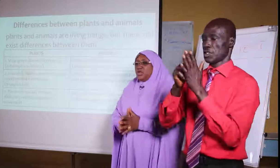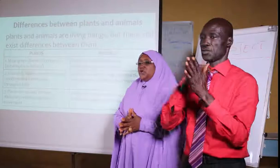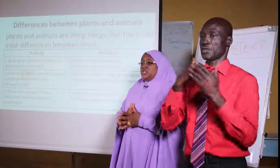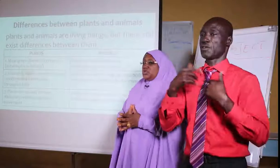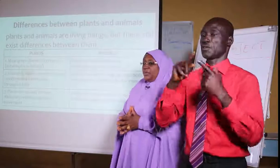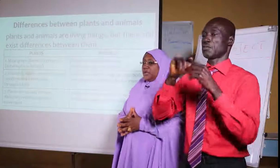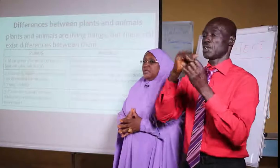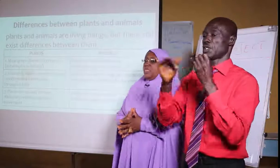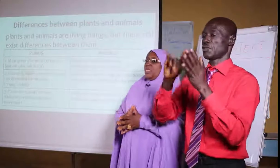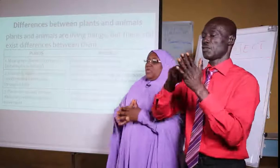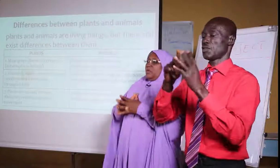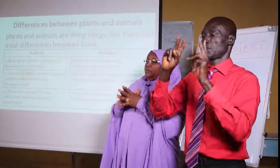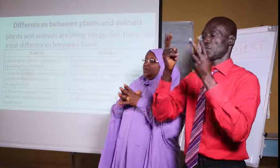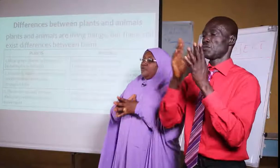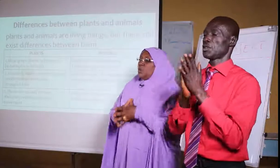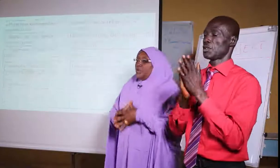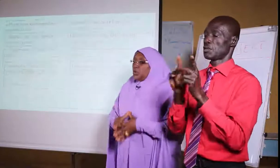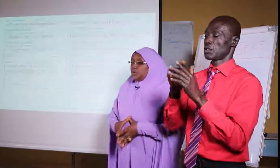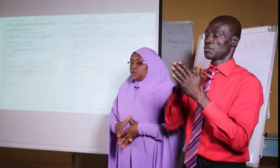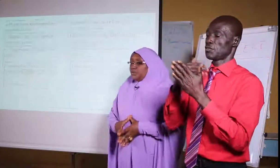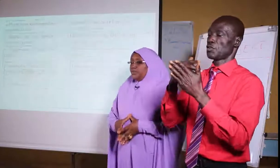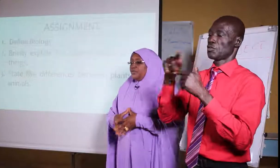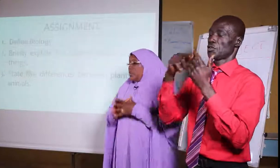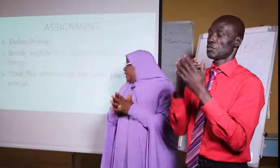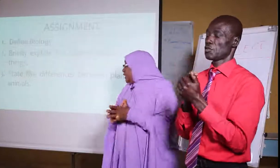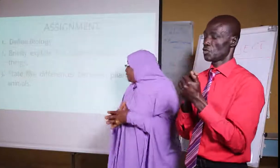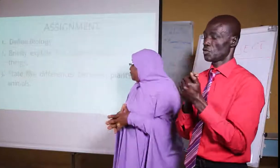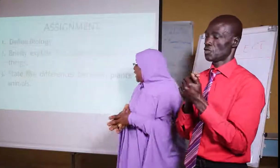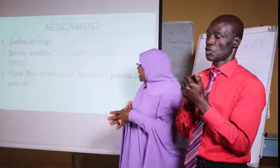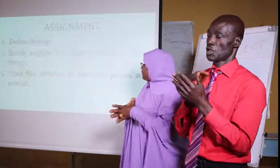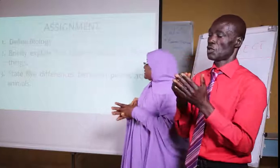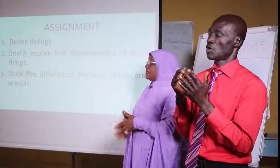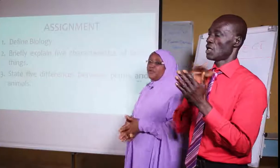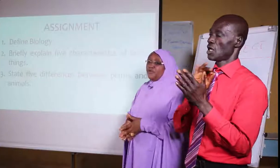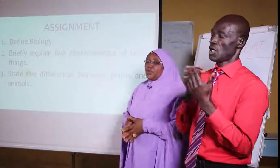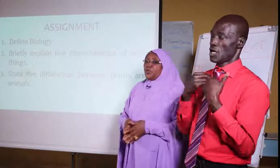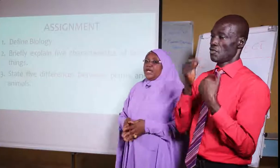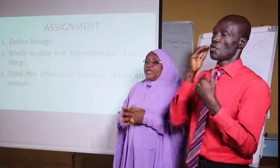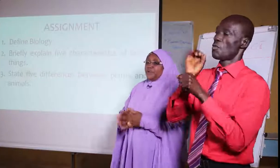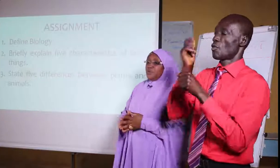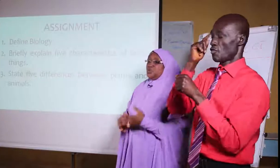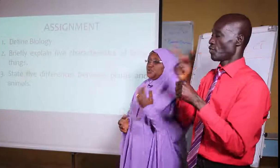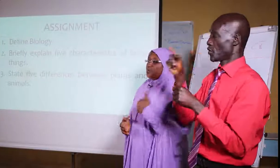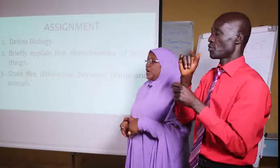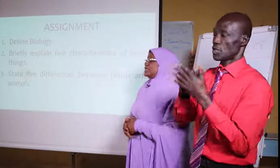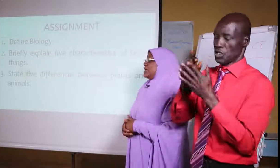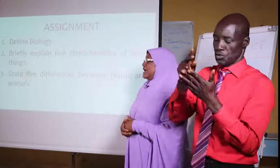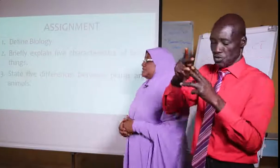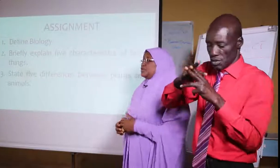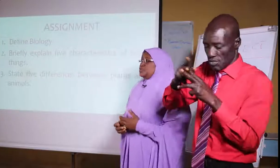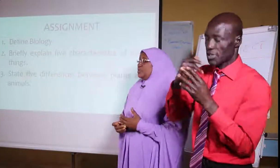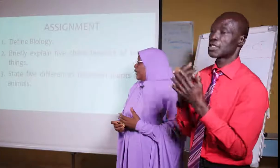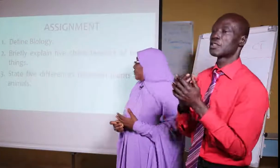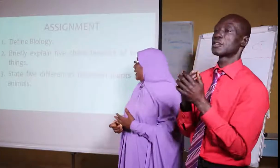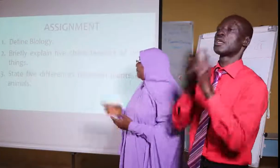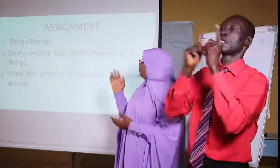to the end of this topic. But before we leave, I have assignment for you, which I expect you to answer and